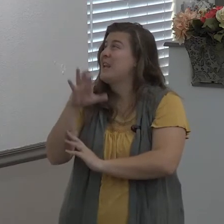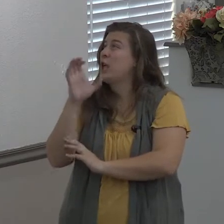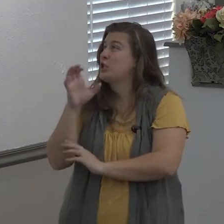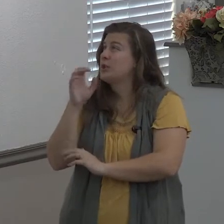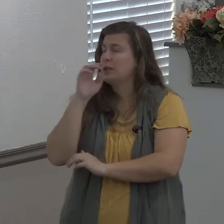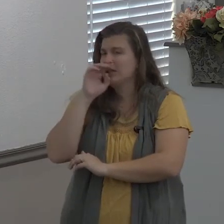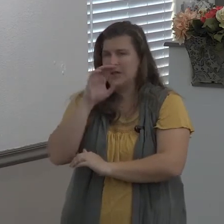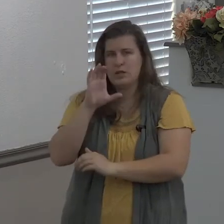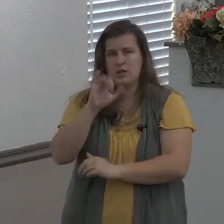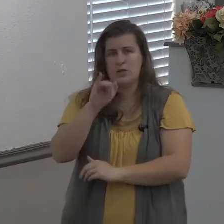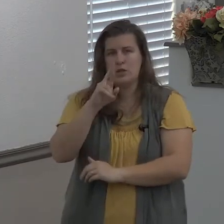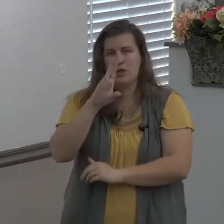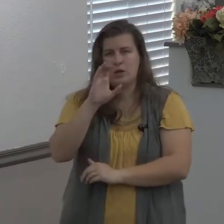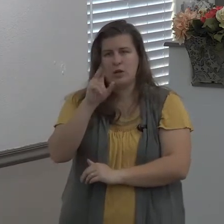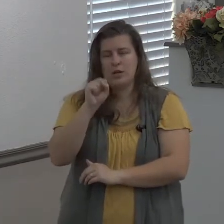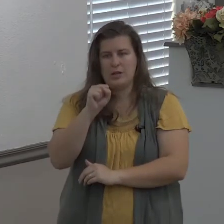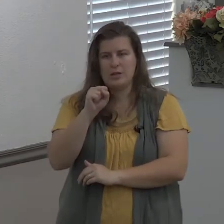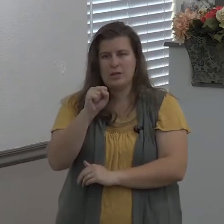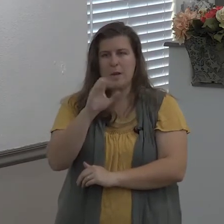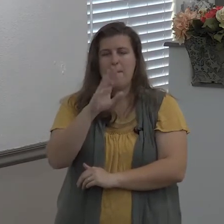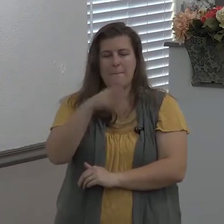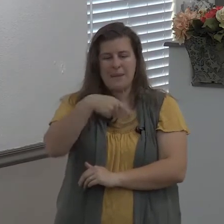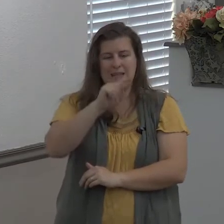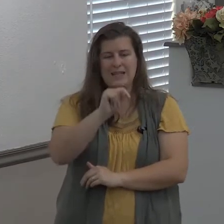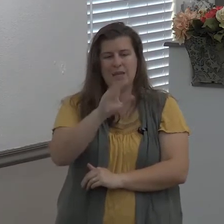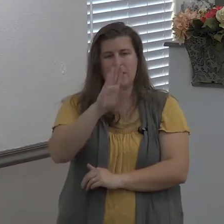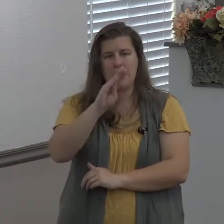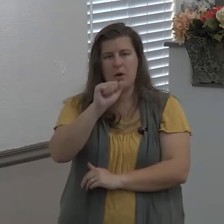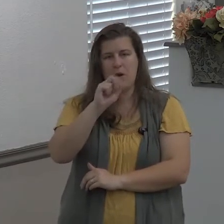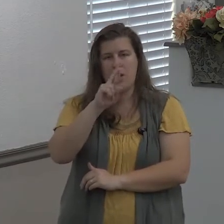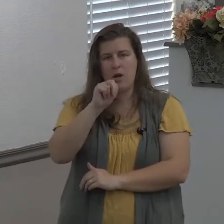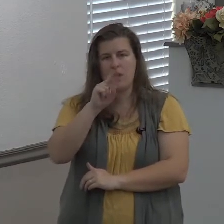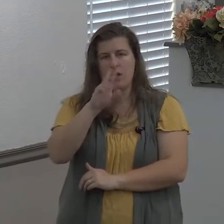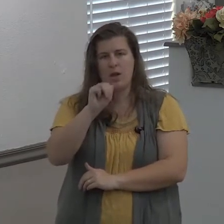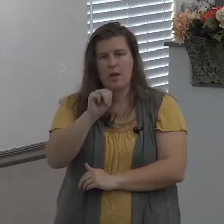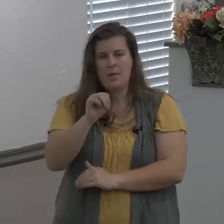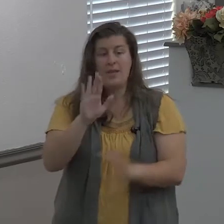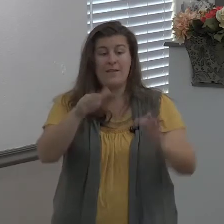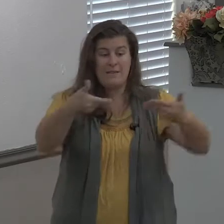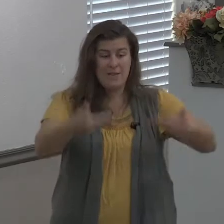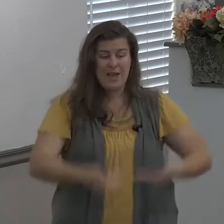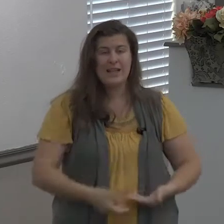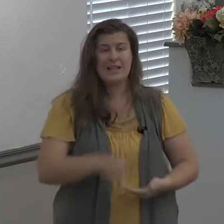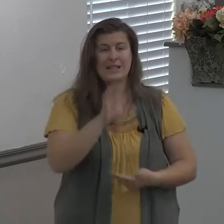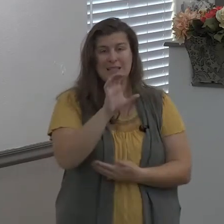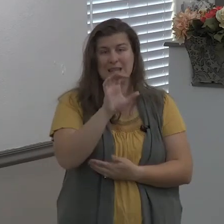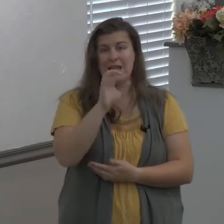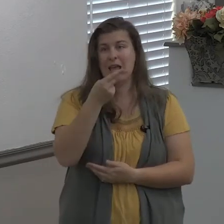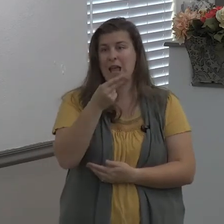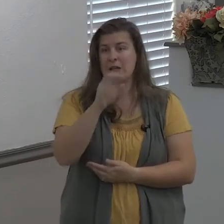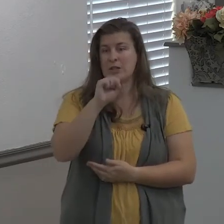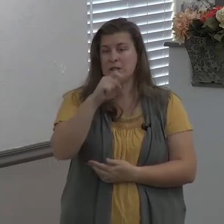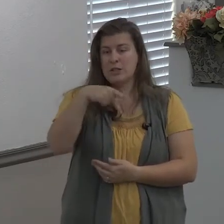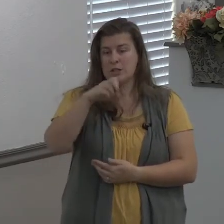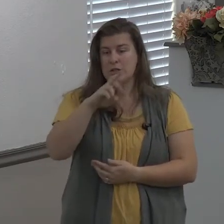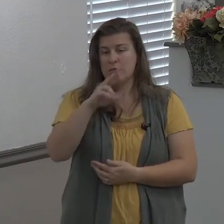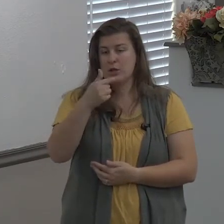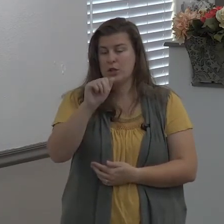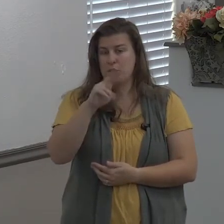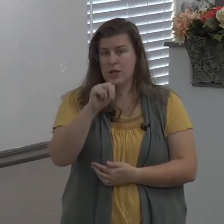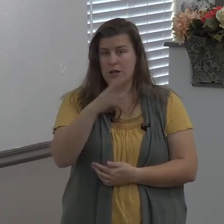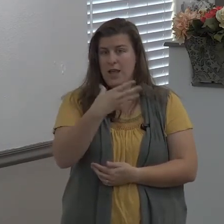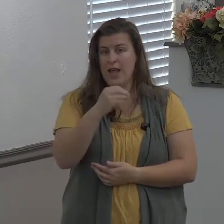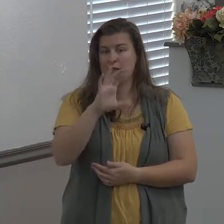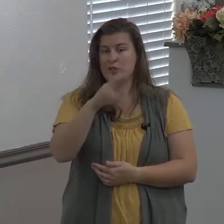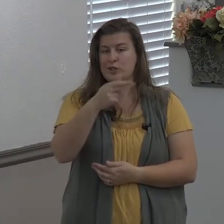Back in the 1800s, the circus, P.T. Barnum and Barnum and Bailey Circus, they